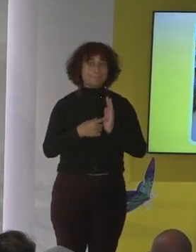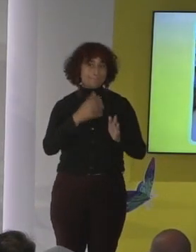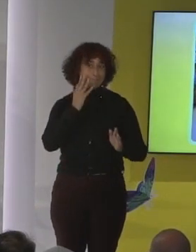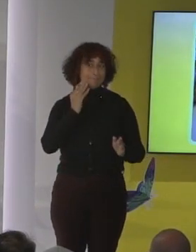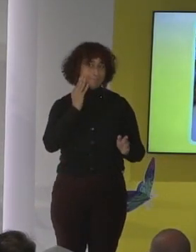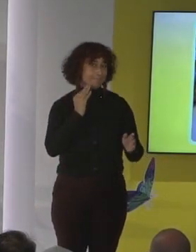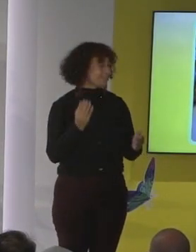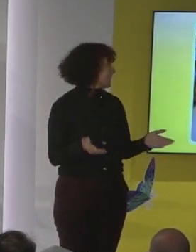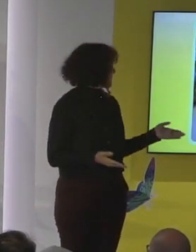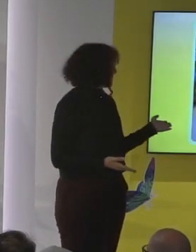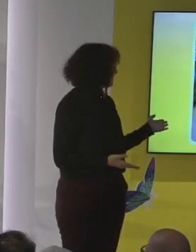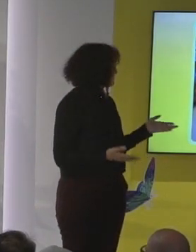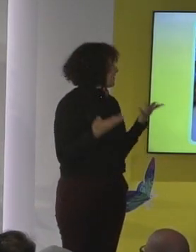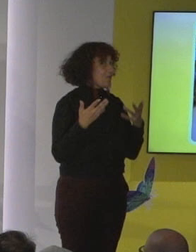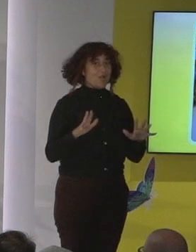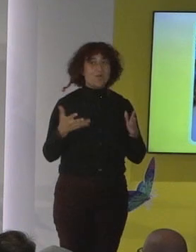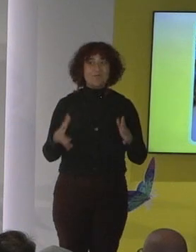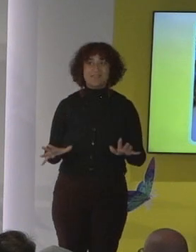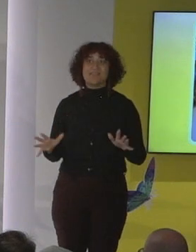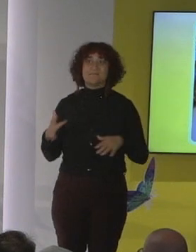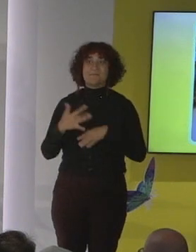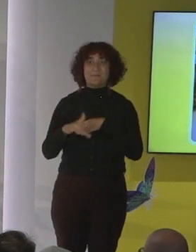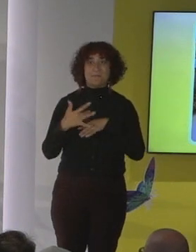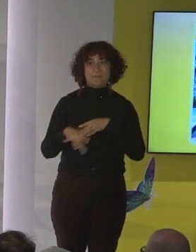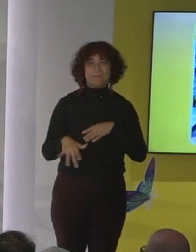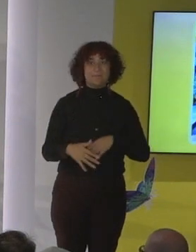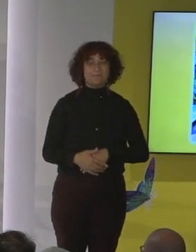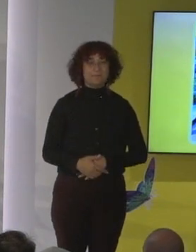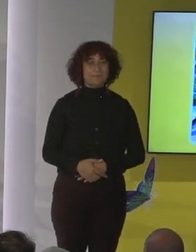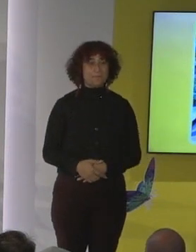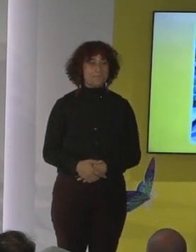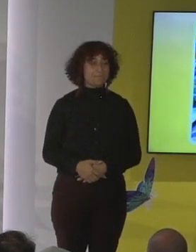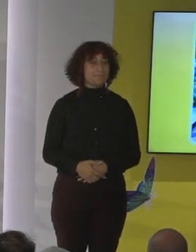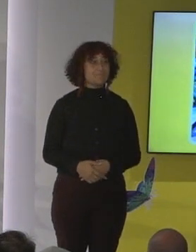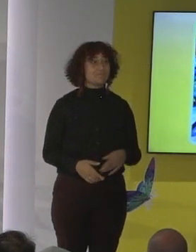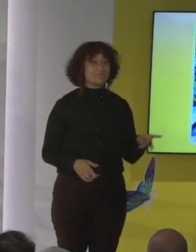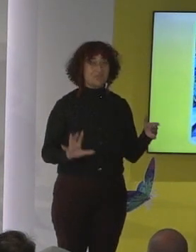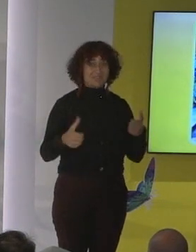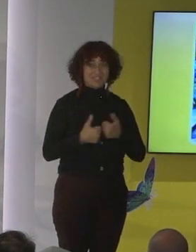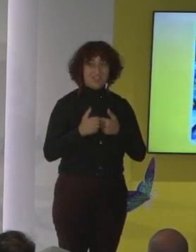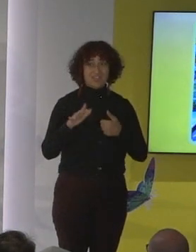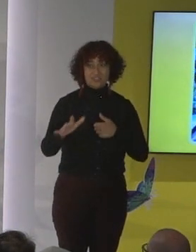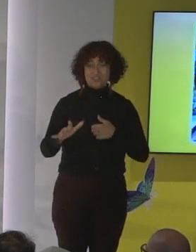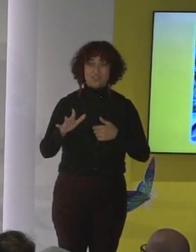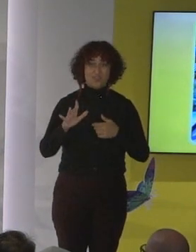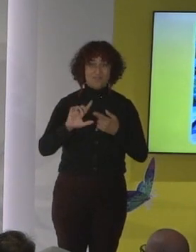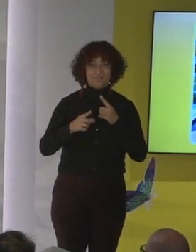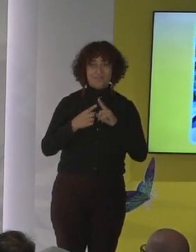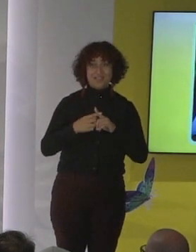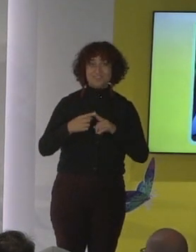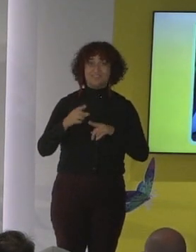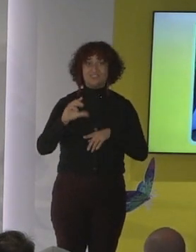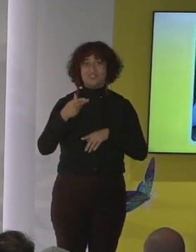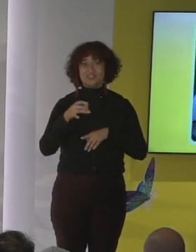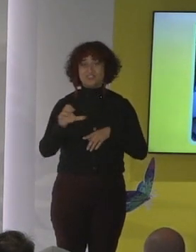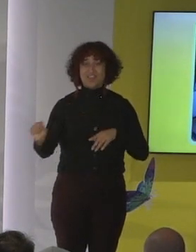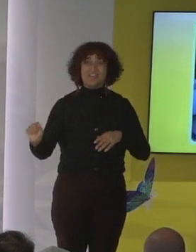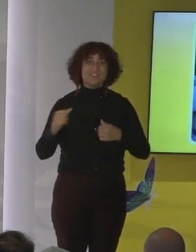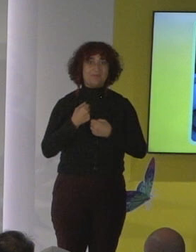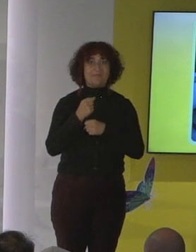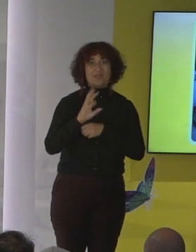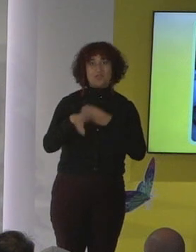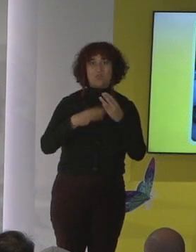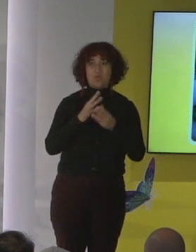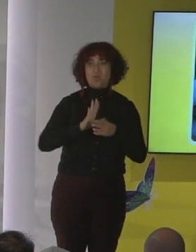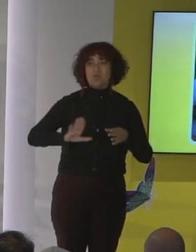are, that already are available on spectacles. You can challenge your friends to a game of chess like you just saw. You make the world your